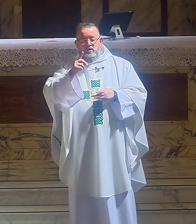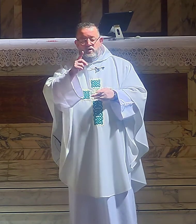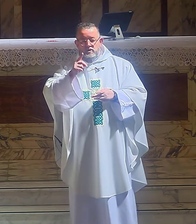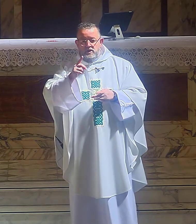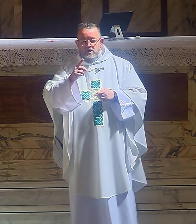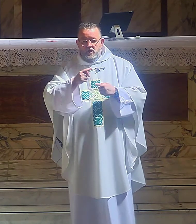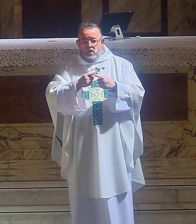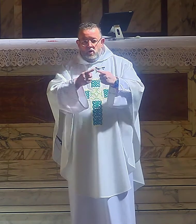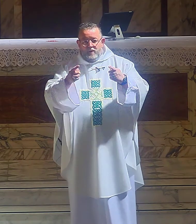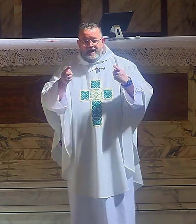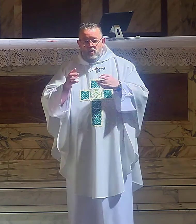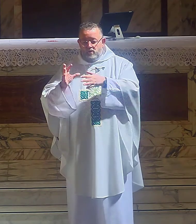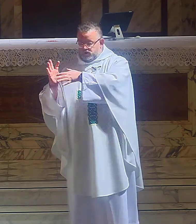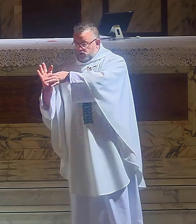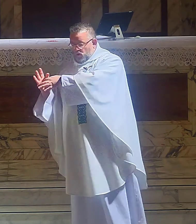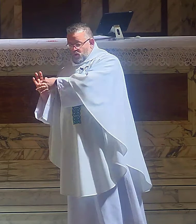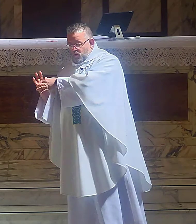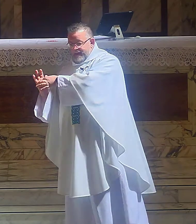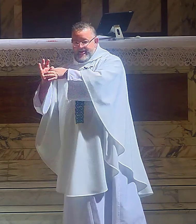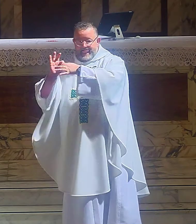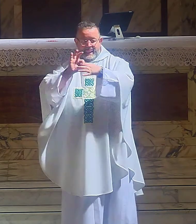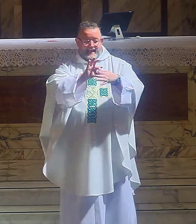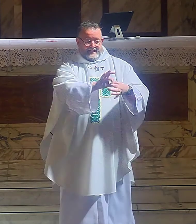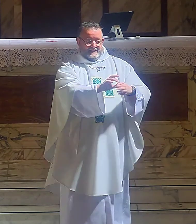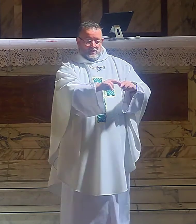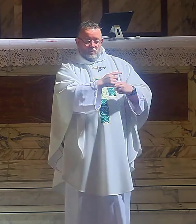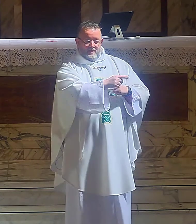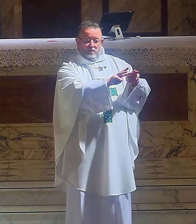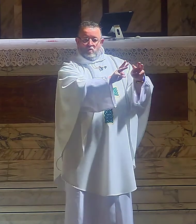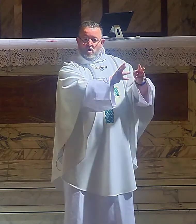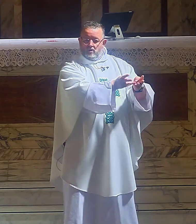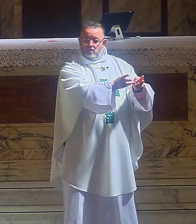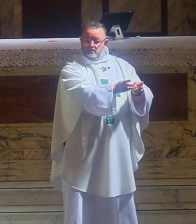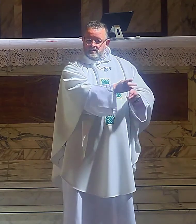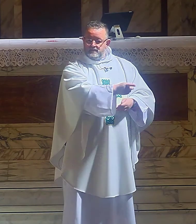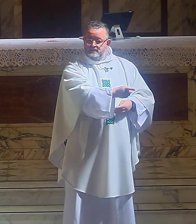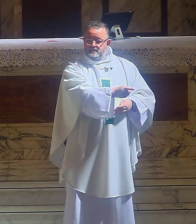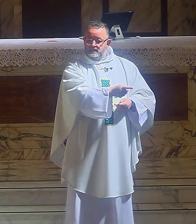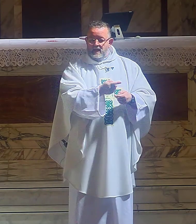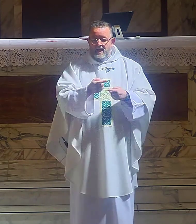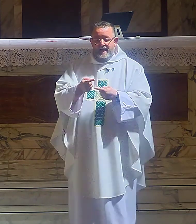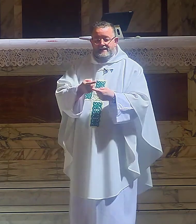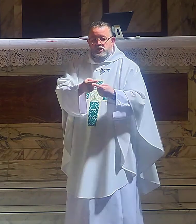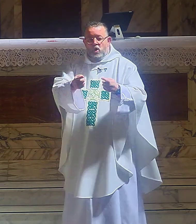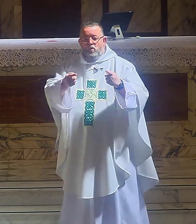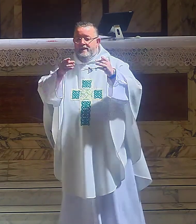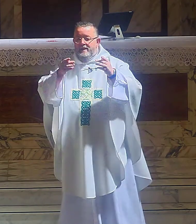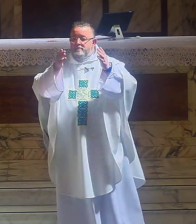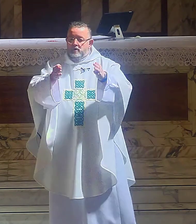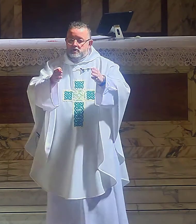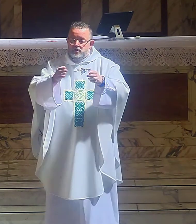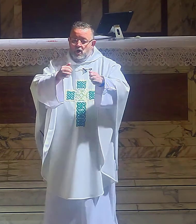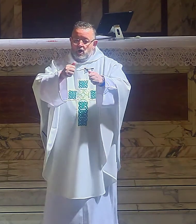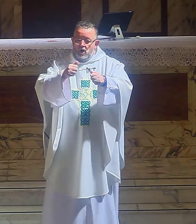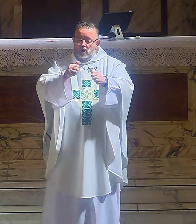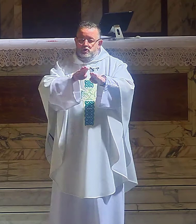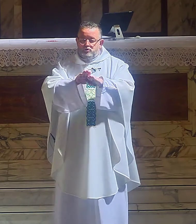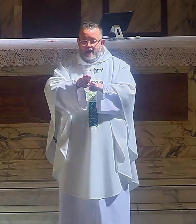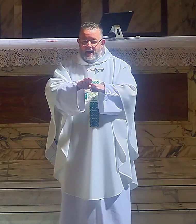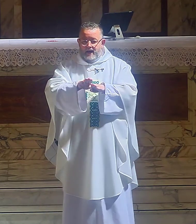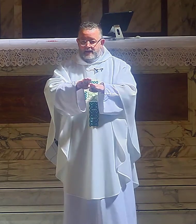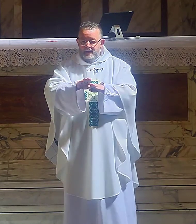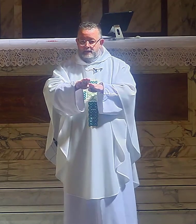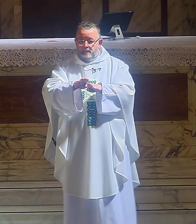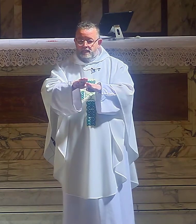But we are also linked with the world, and we must